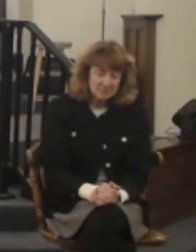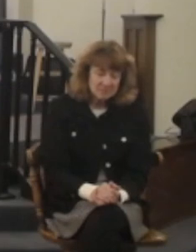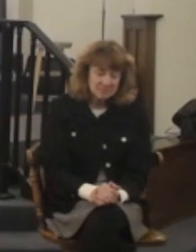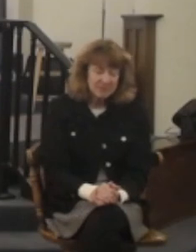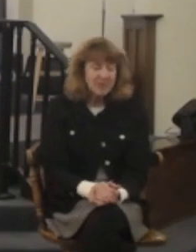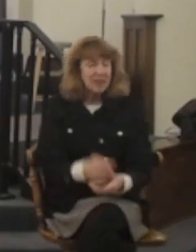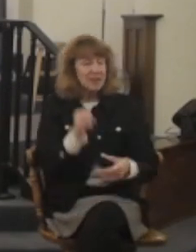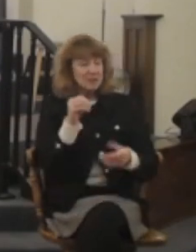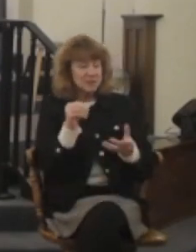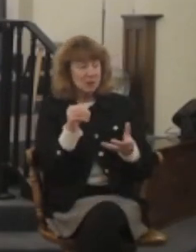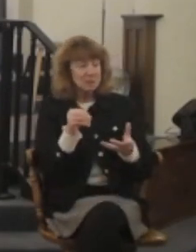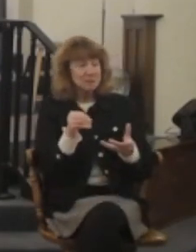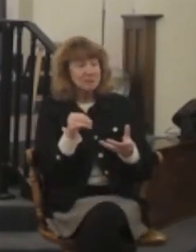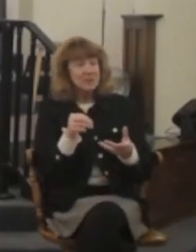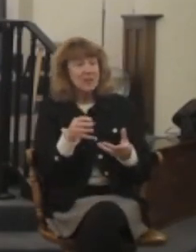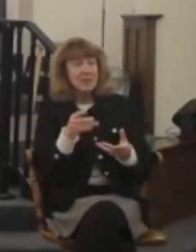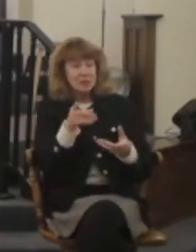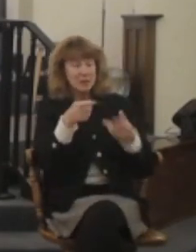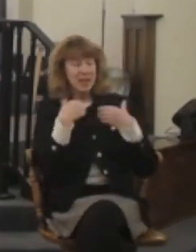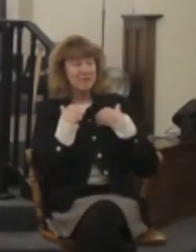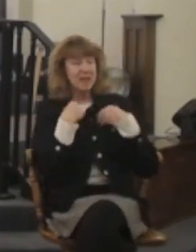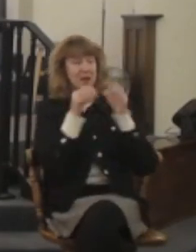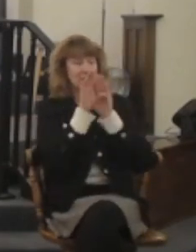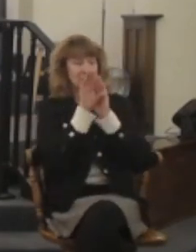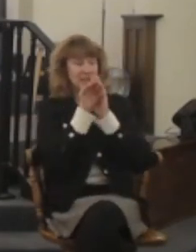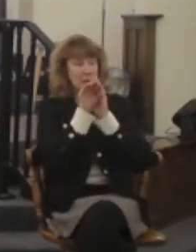So could we have the video, please?